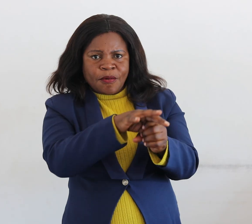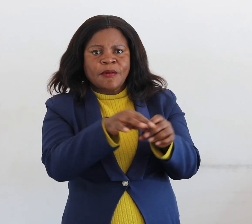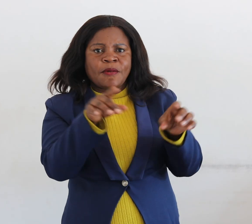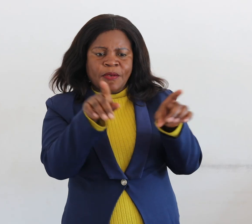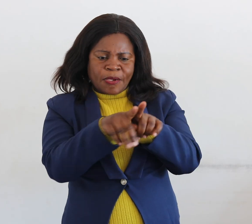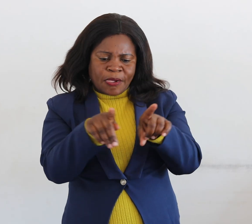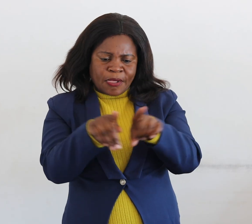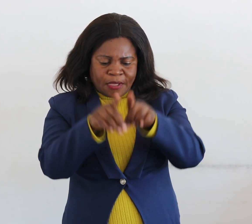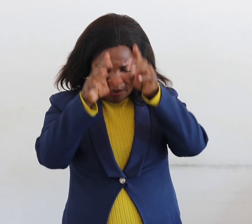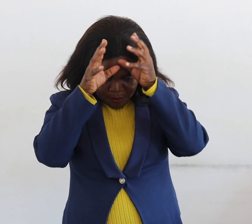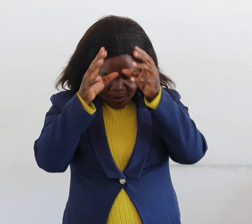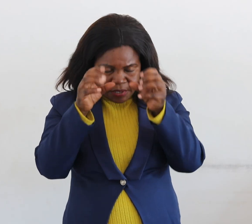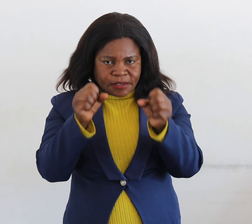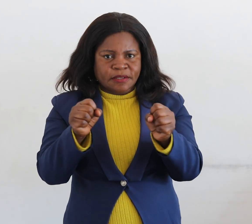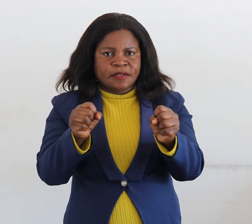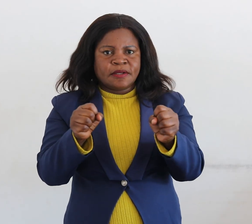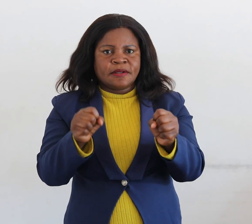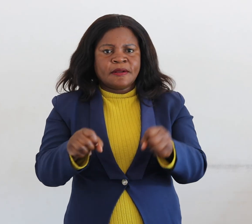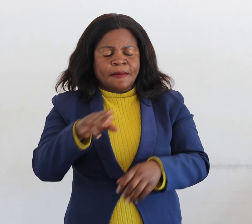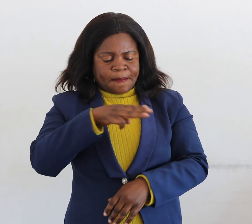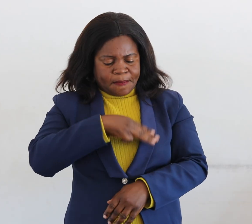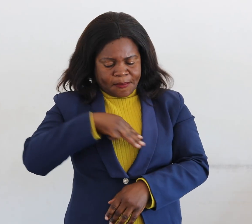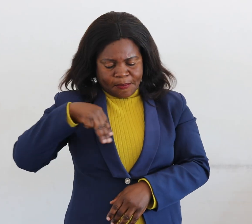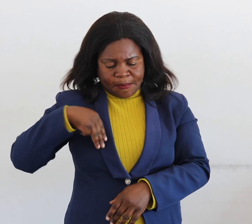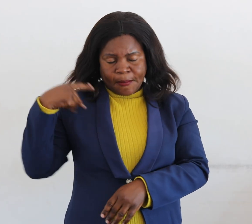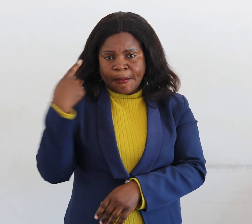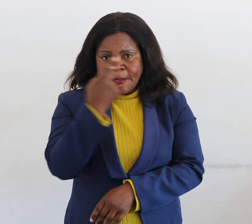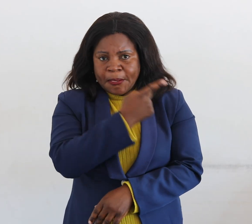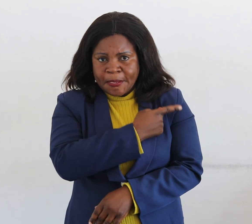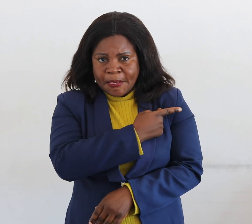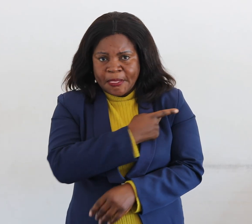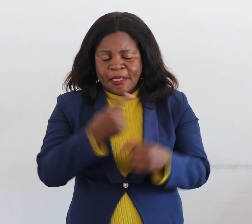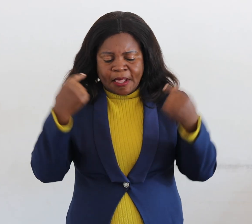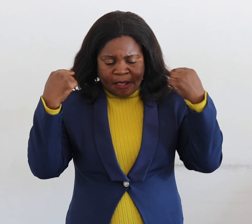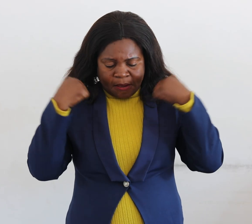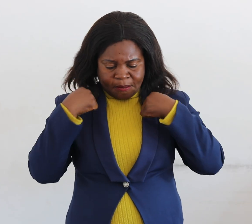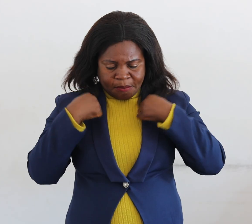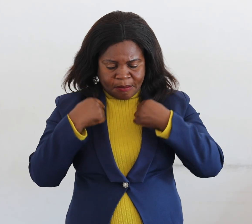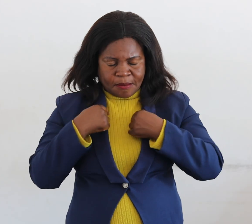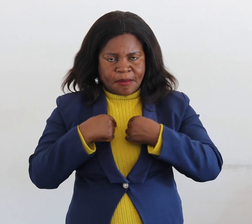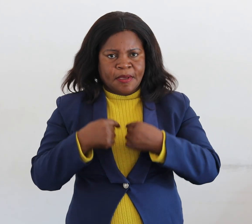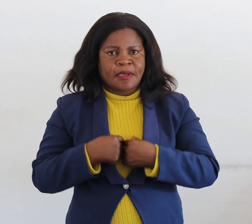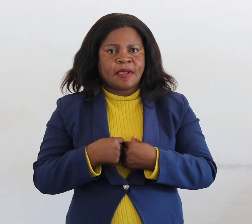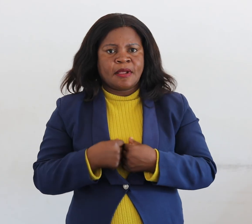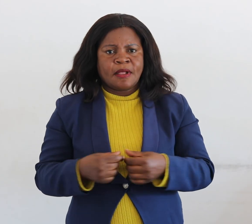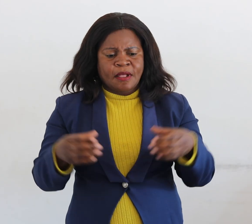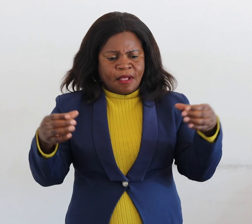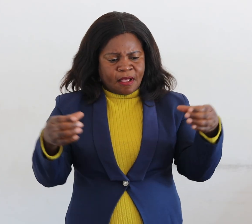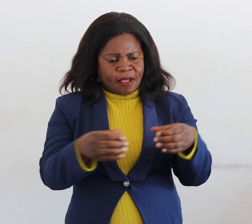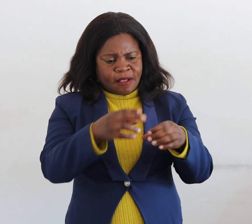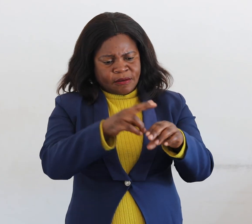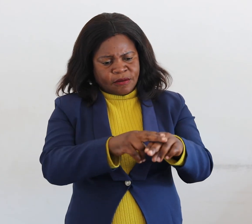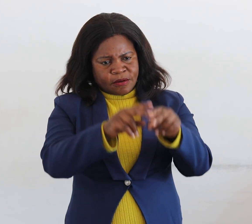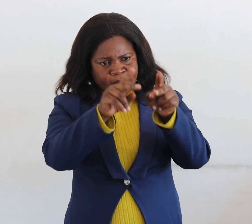President, Member of Parliament, Mayor, Council Chairperson, or